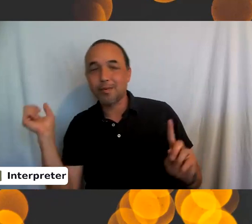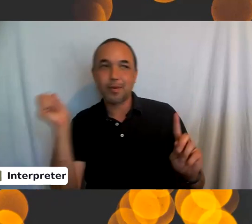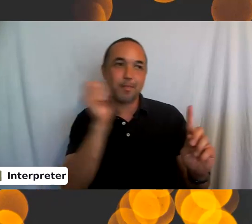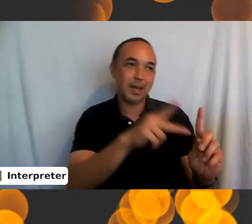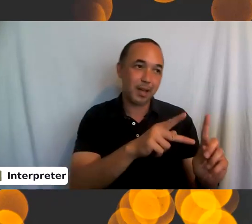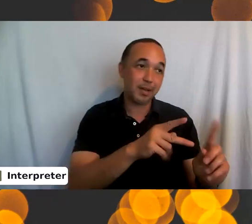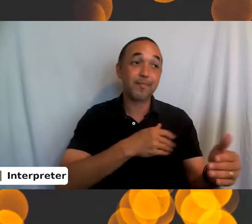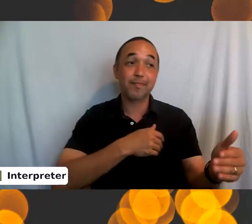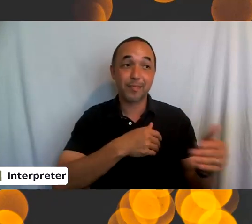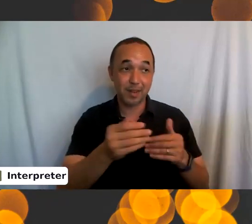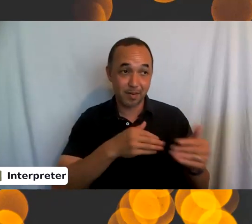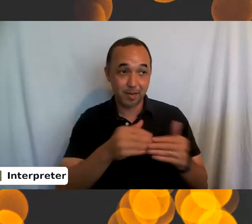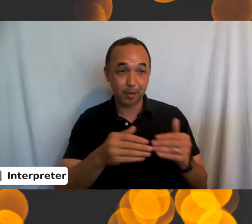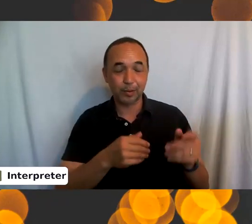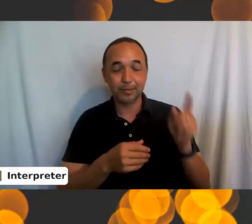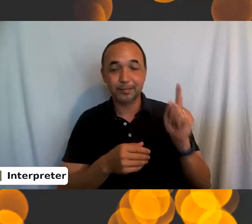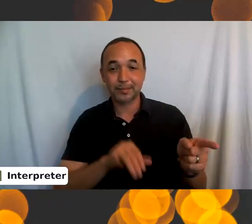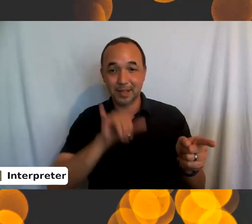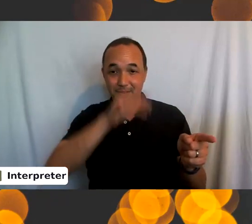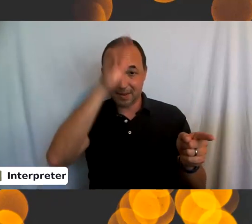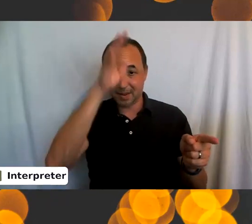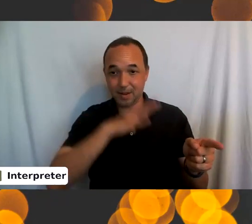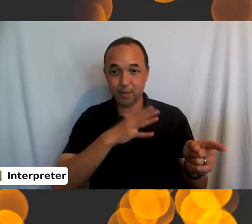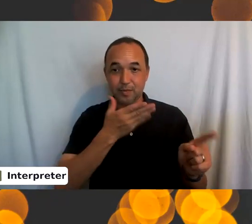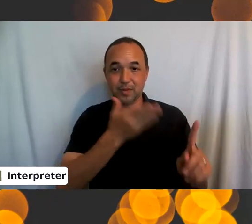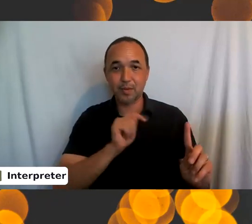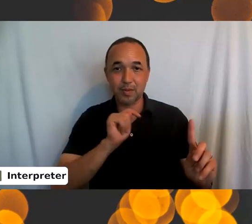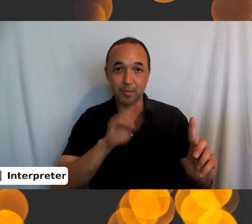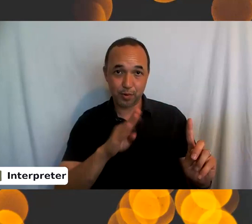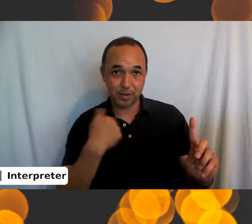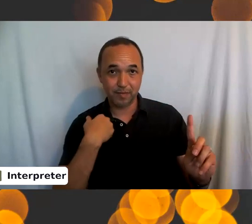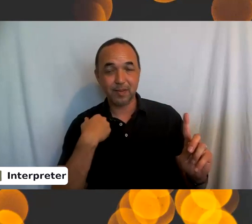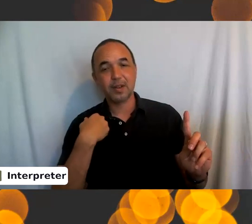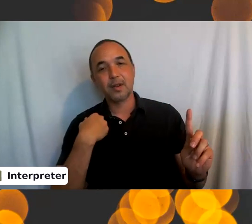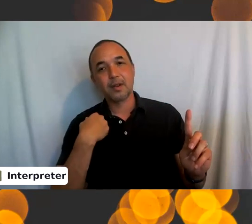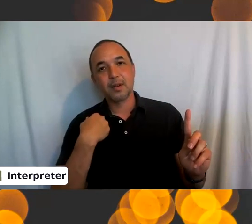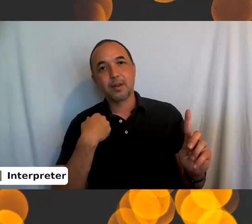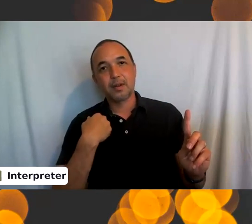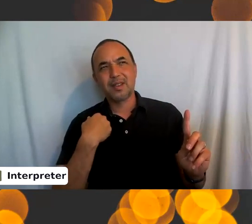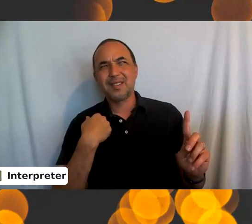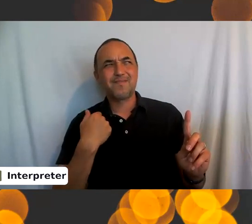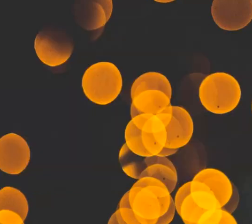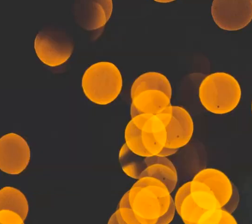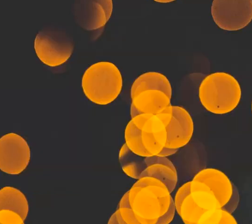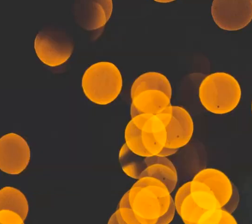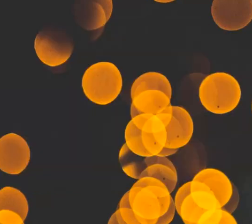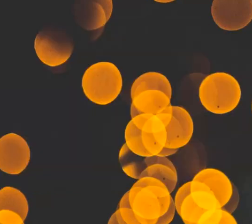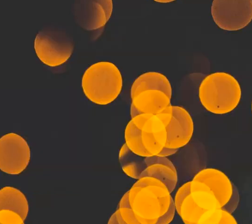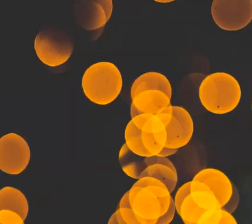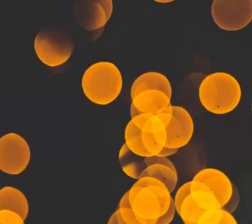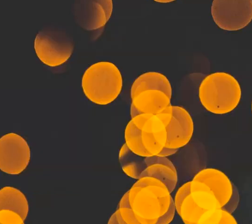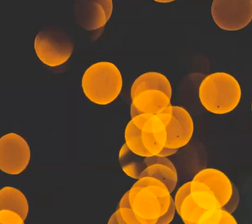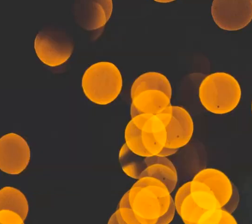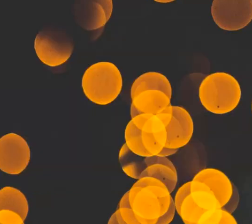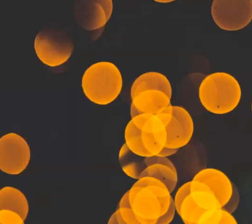this gentleman, he had tuberculosis. He had, I want to say 5 to 7 children. I can't remember how many. In Waverly